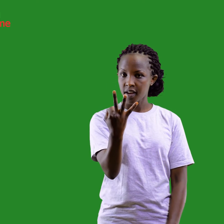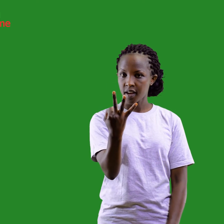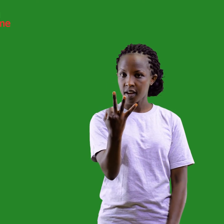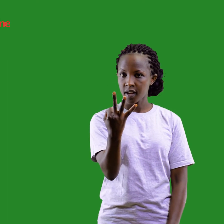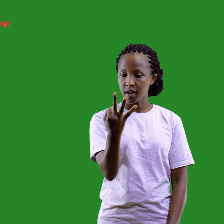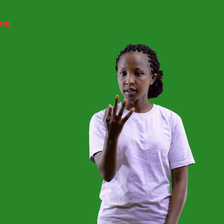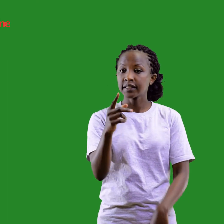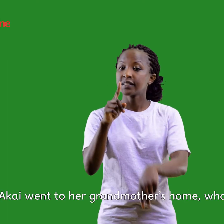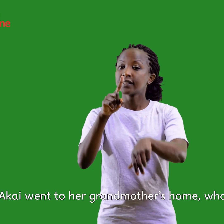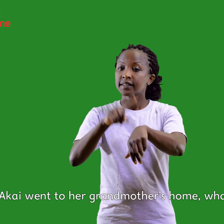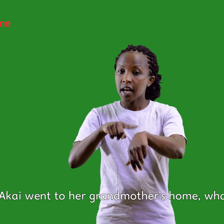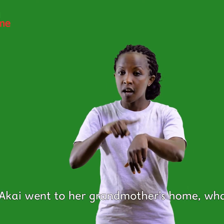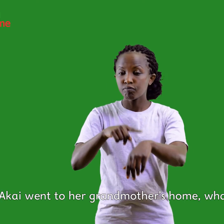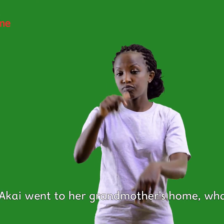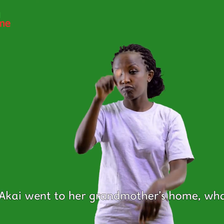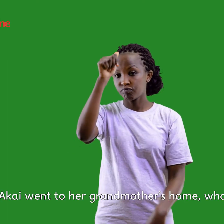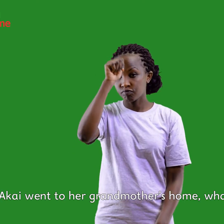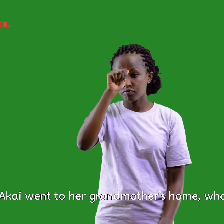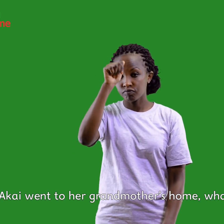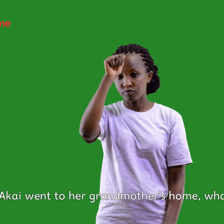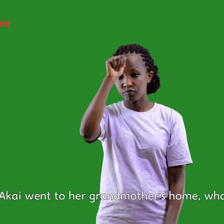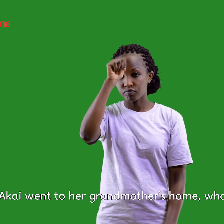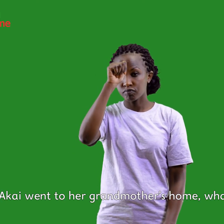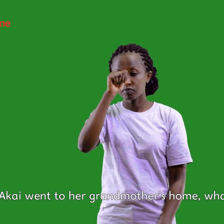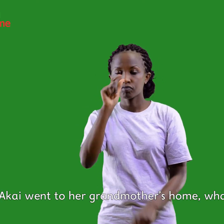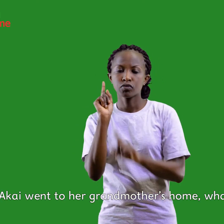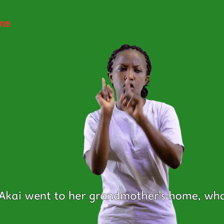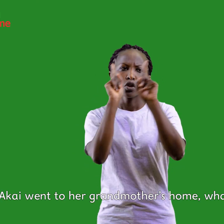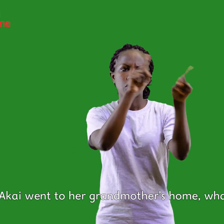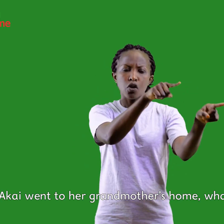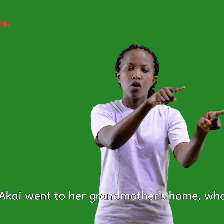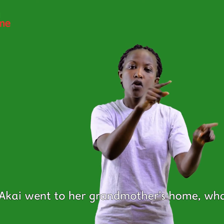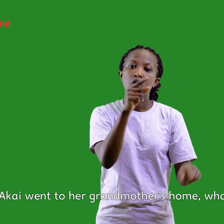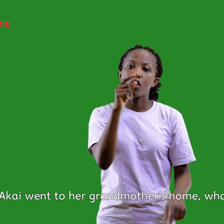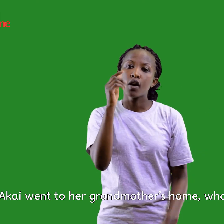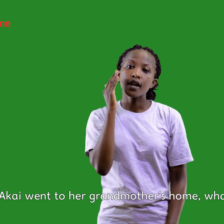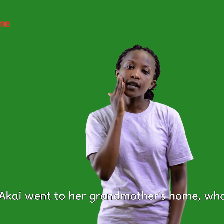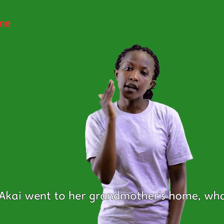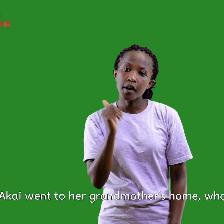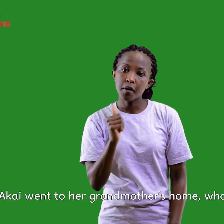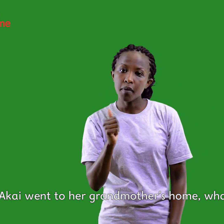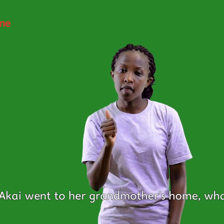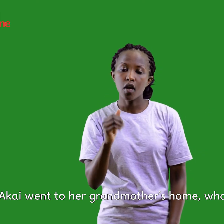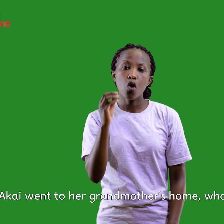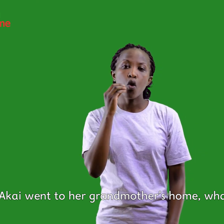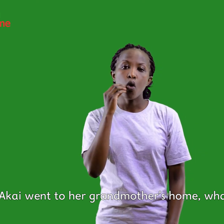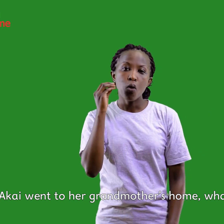Number 3. When Akai went to her grandmother's home, what did she drink?